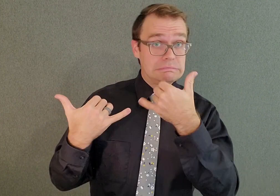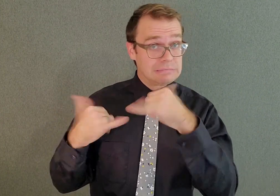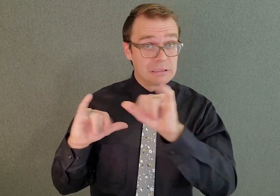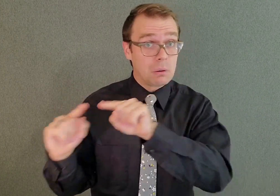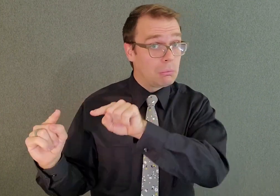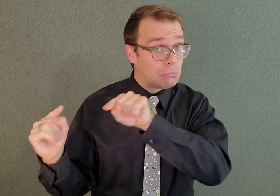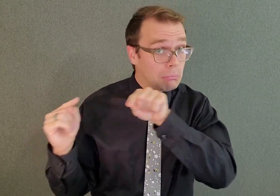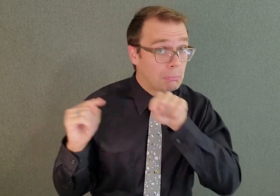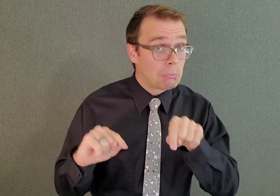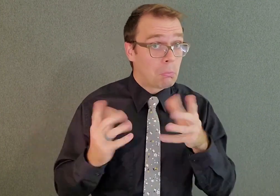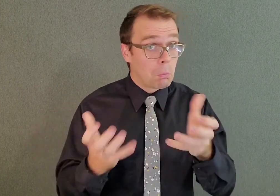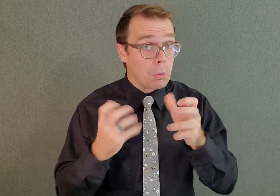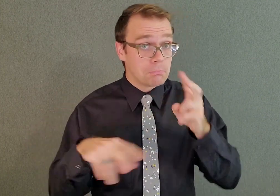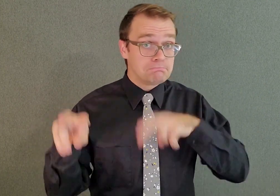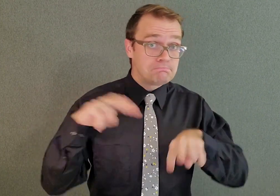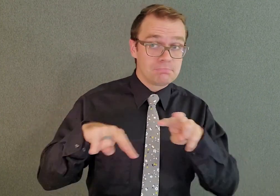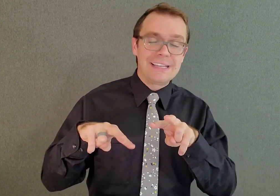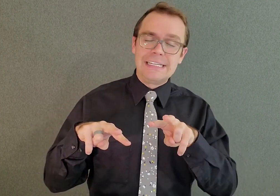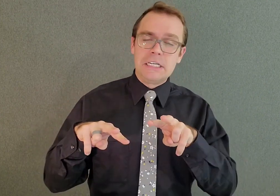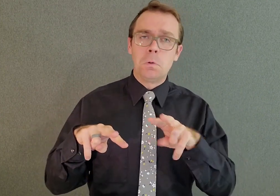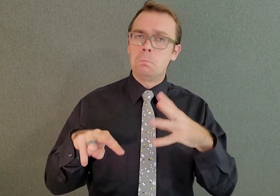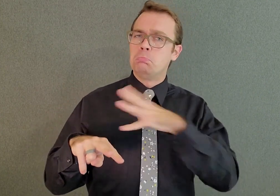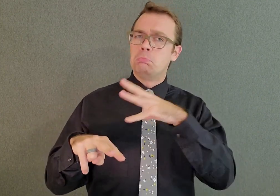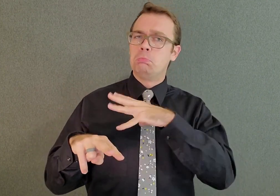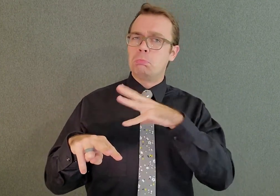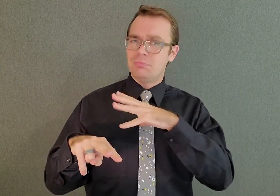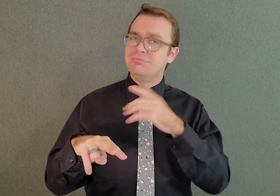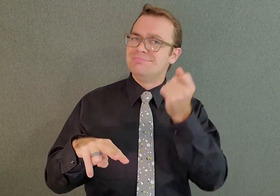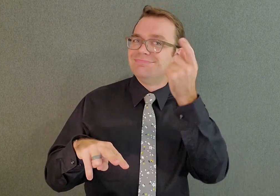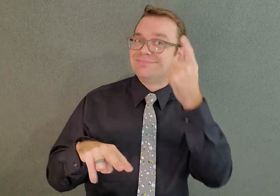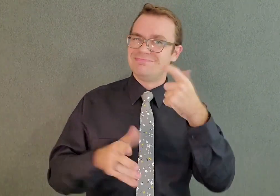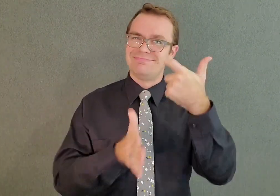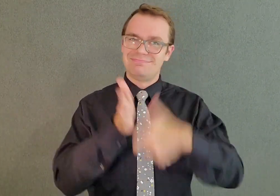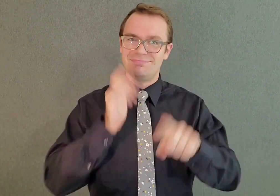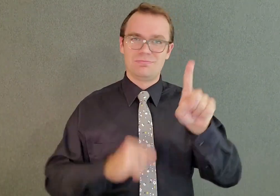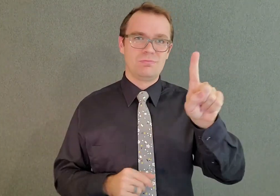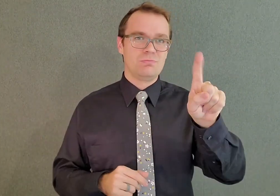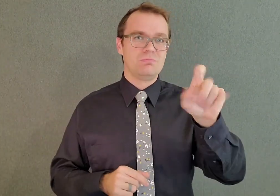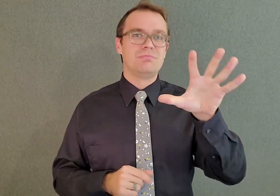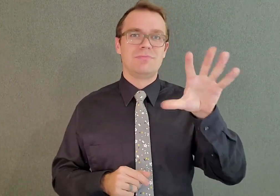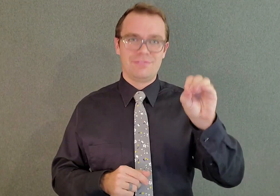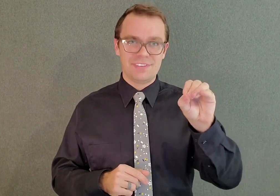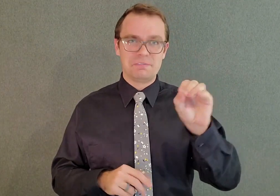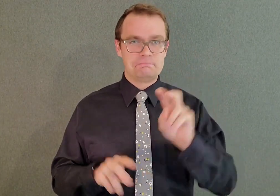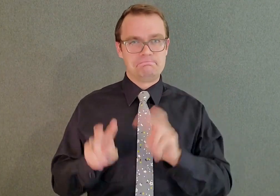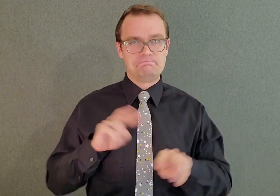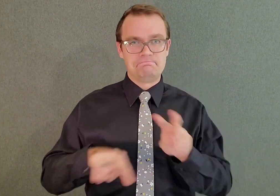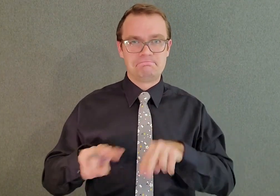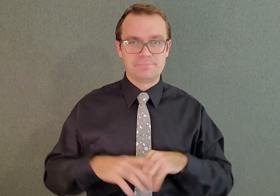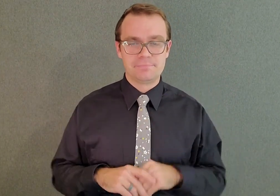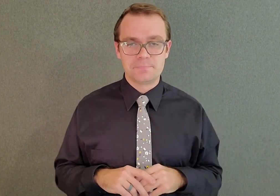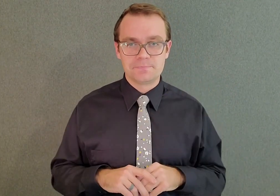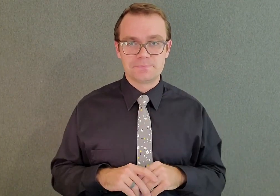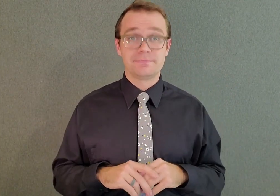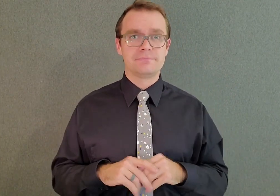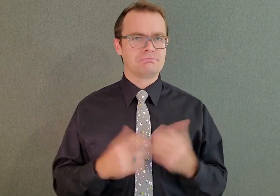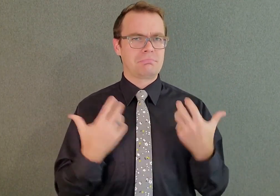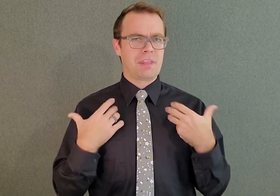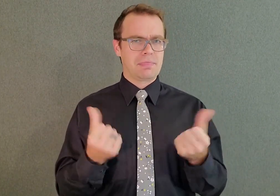for an assessment in the office, they are more than welcome to, but the regular fee of $150 applies. So how